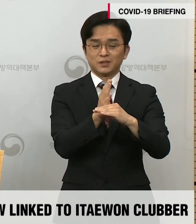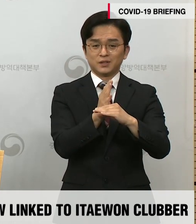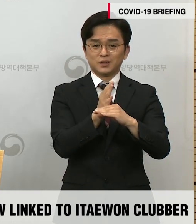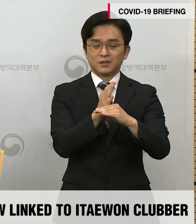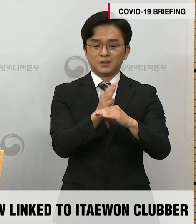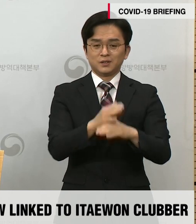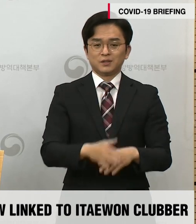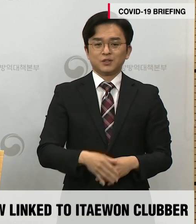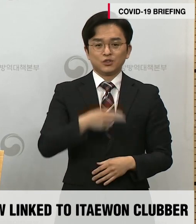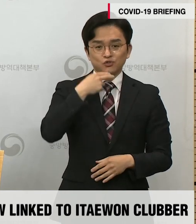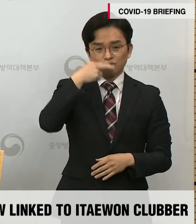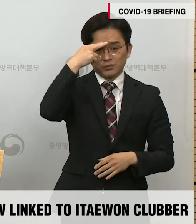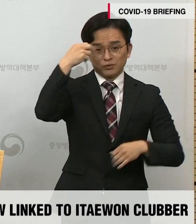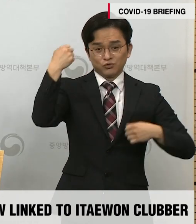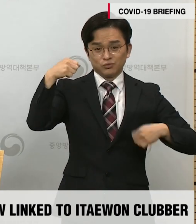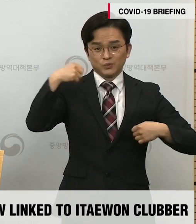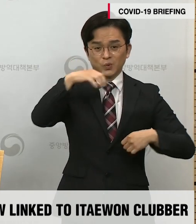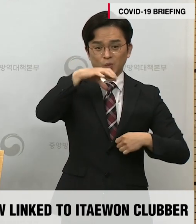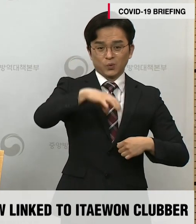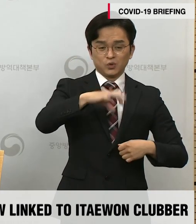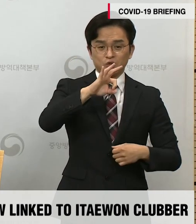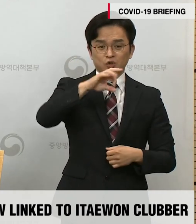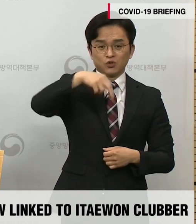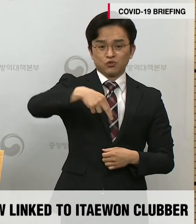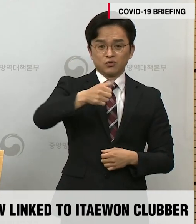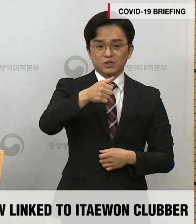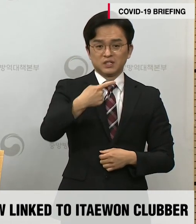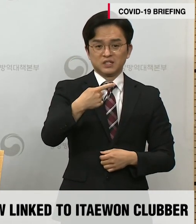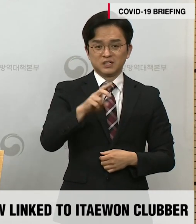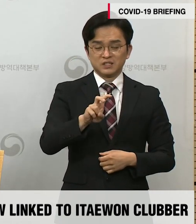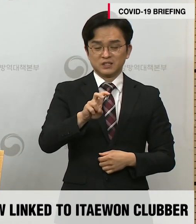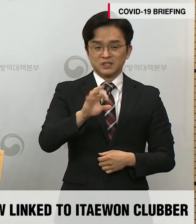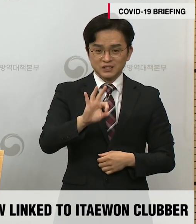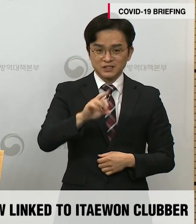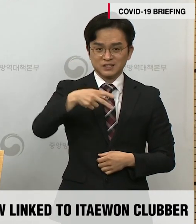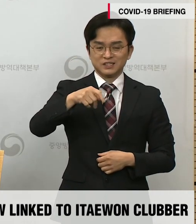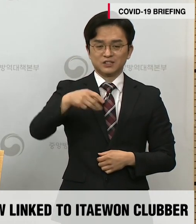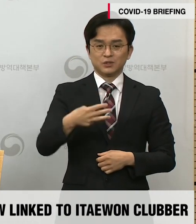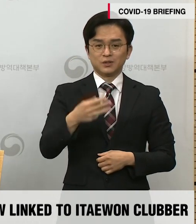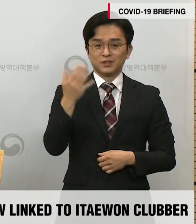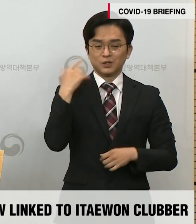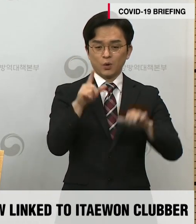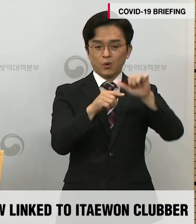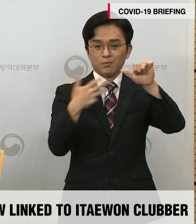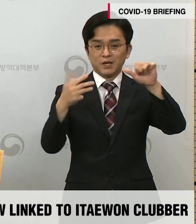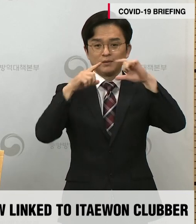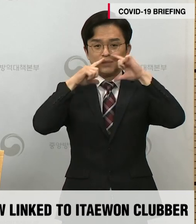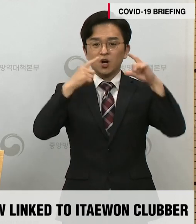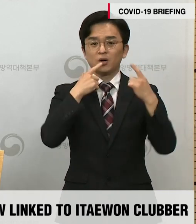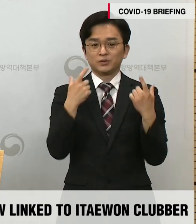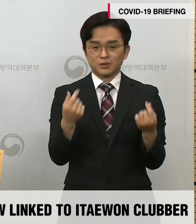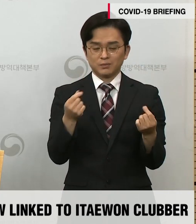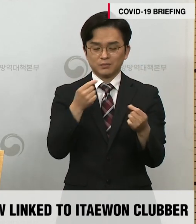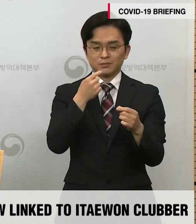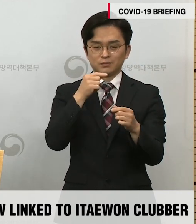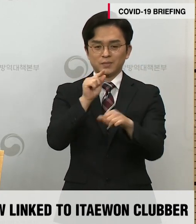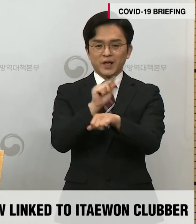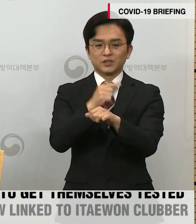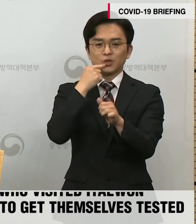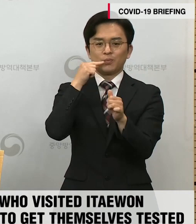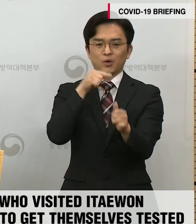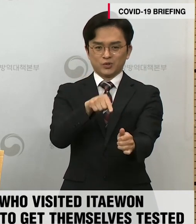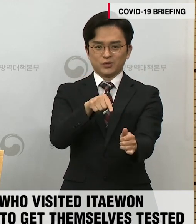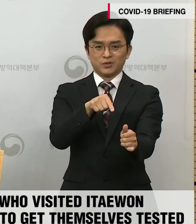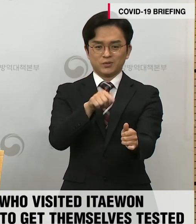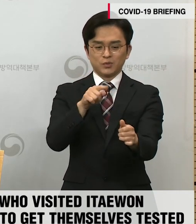to be vigilant. And starting from May 8th, according to the administrative order that has been put in place, we